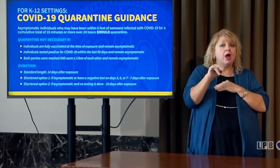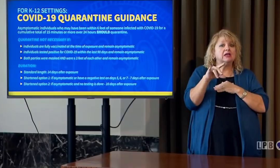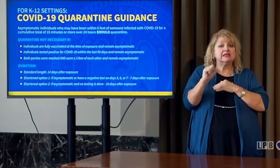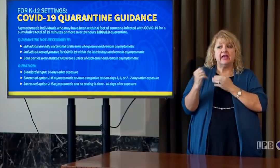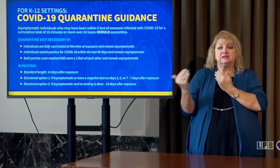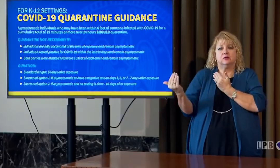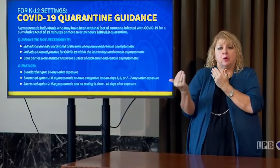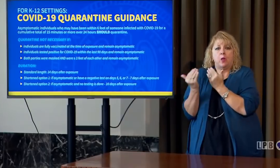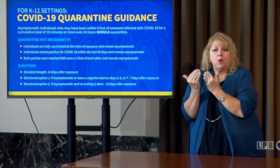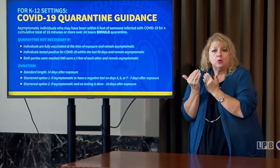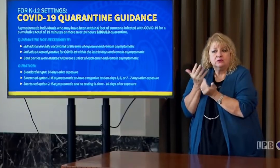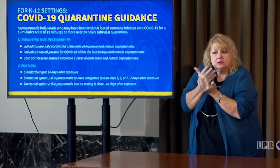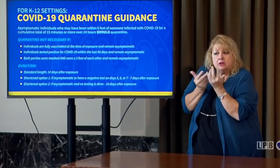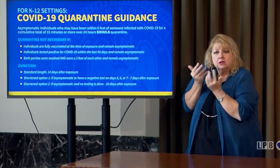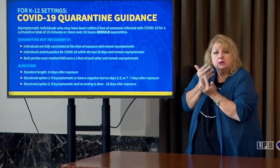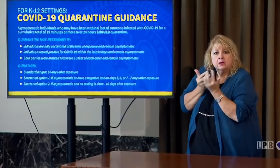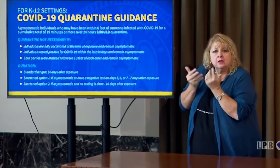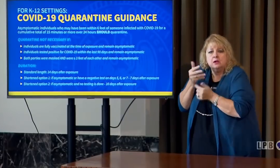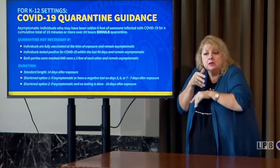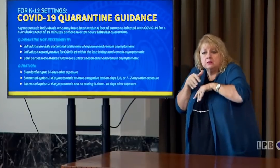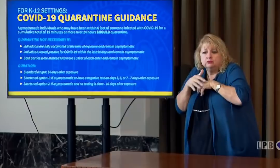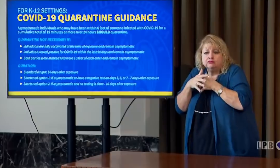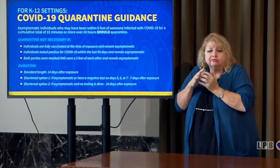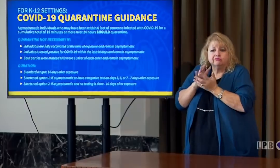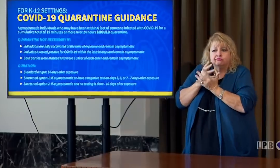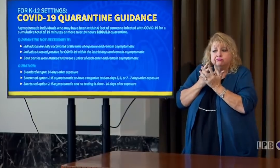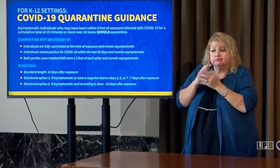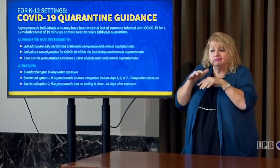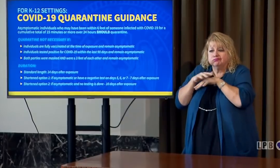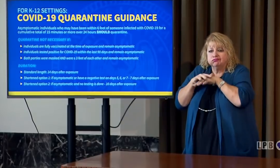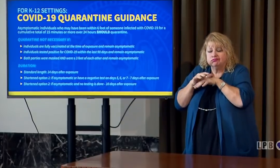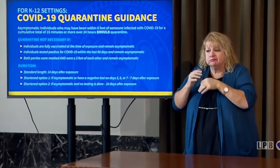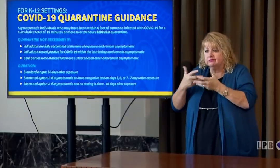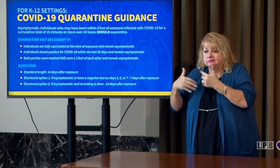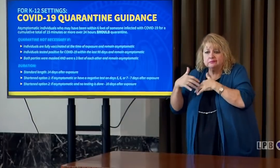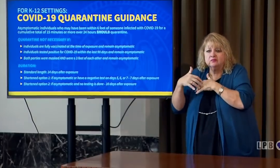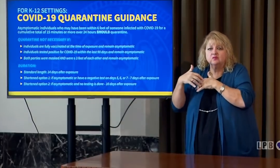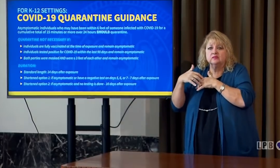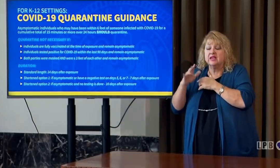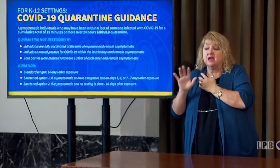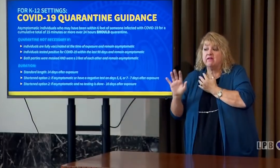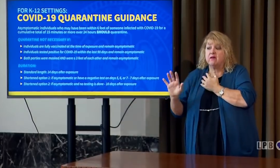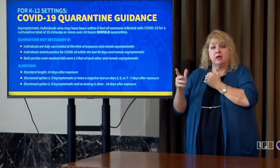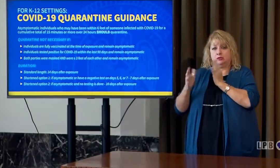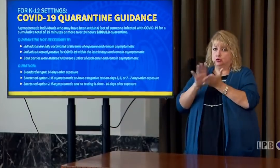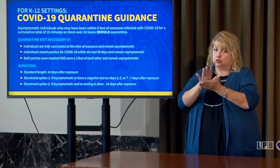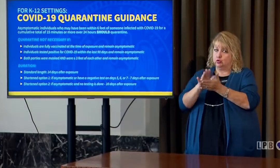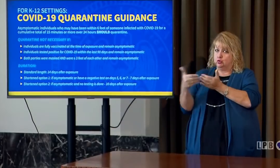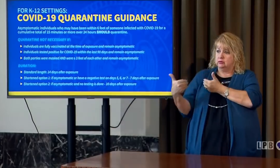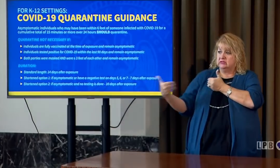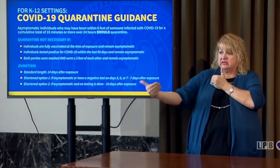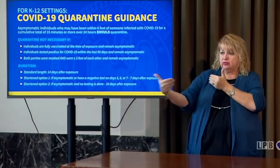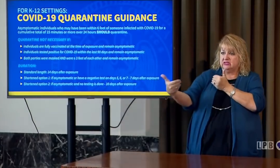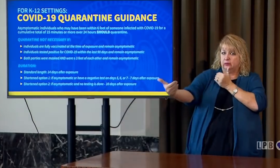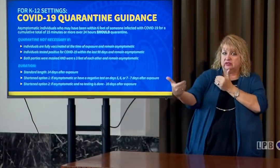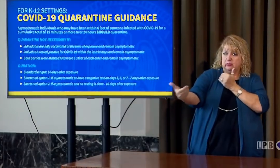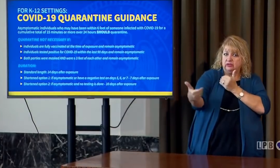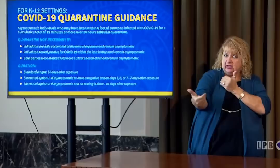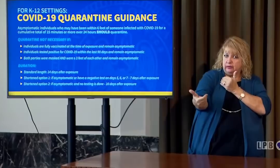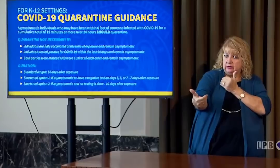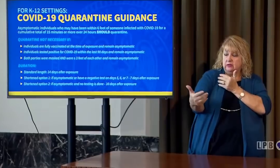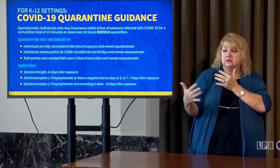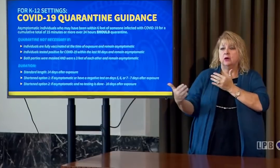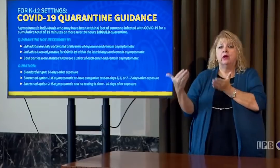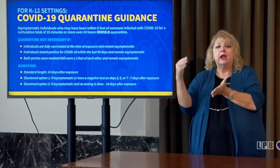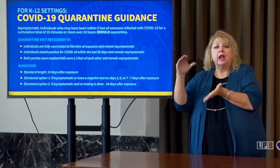number of people in a school setting that have to quarantine. The duration for quarantine is typically